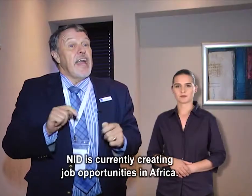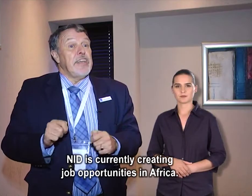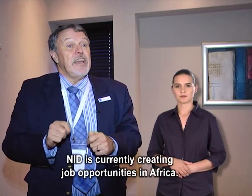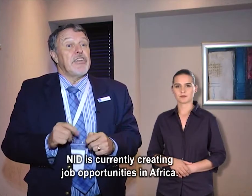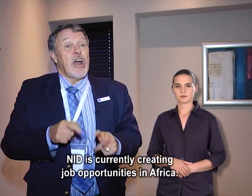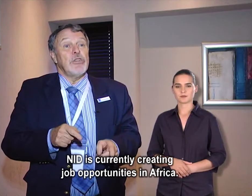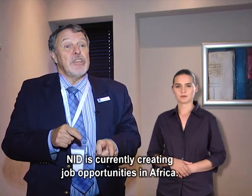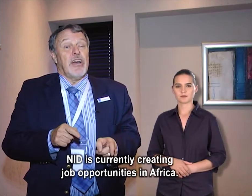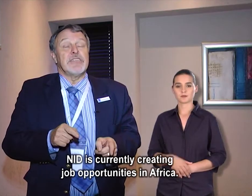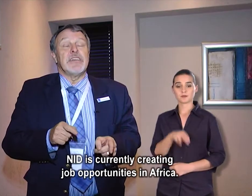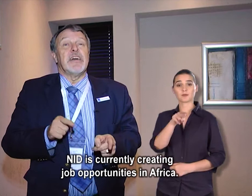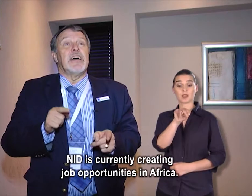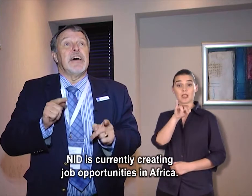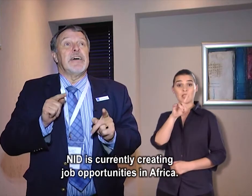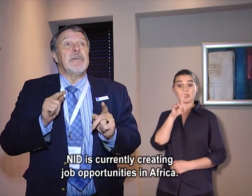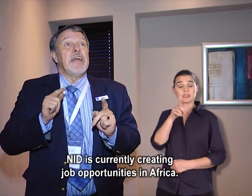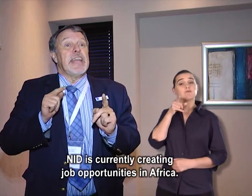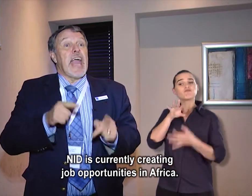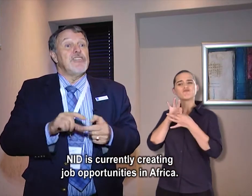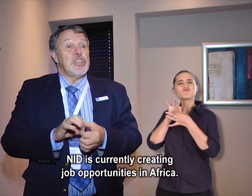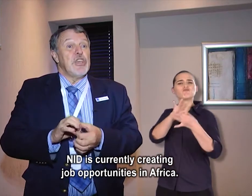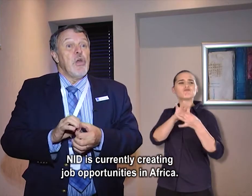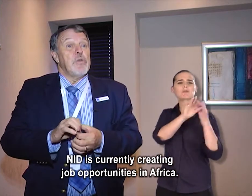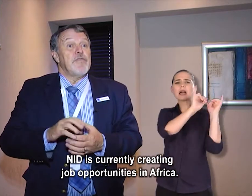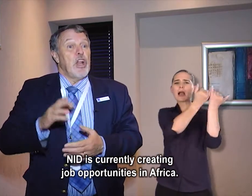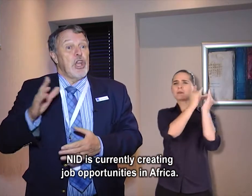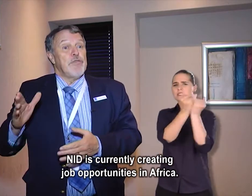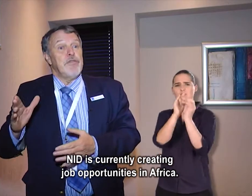NID enrolled on engaging with a lot of